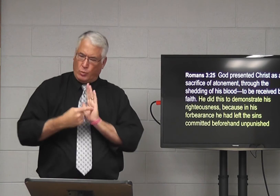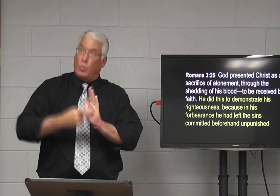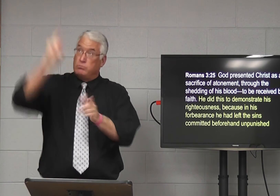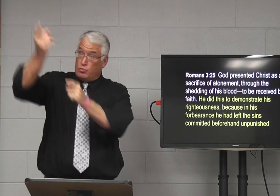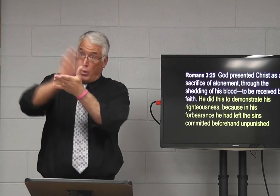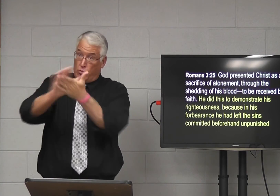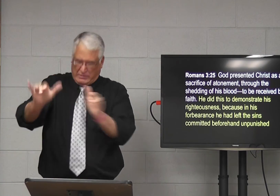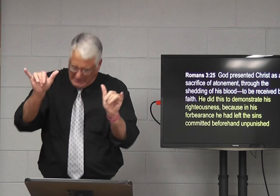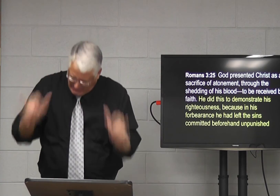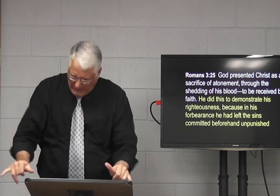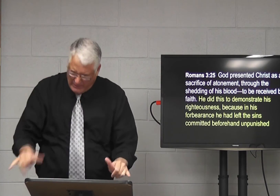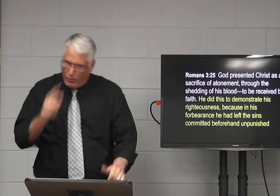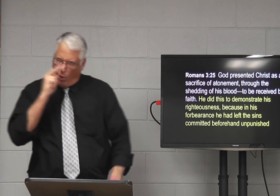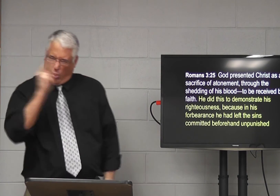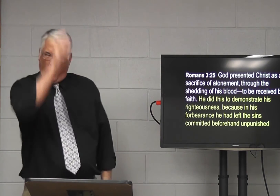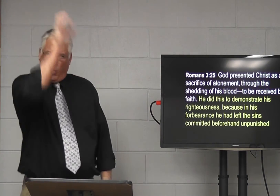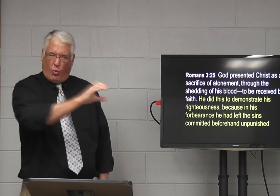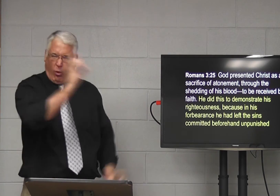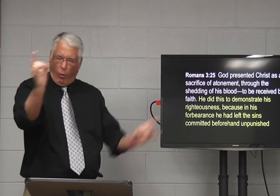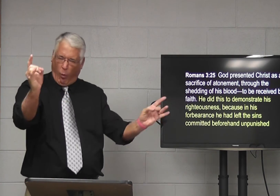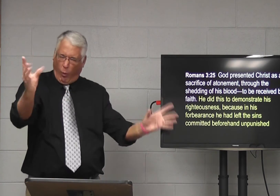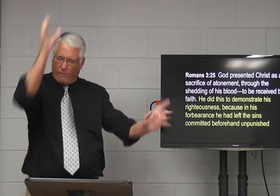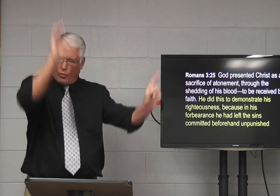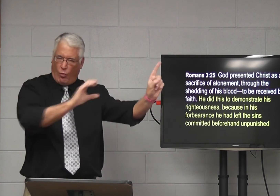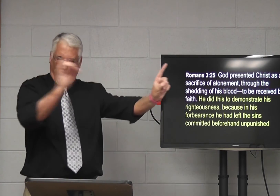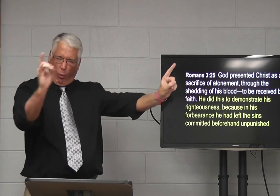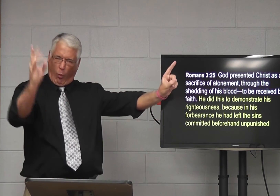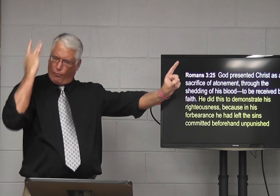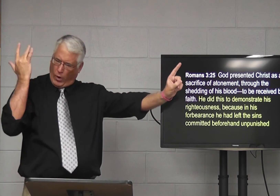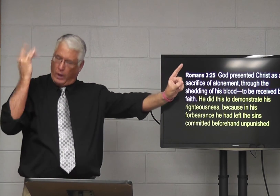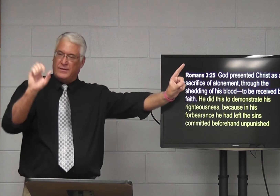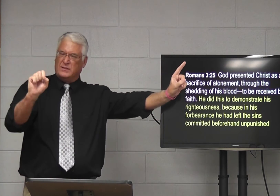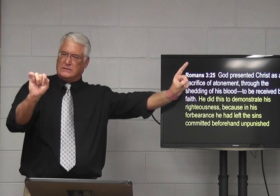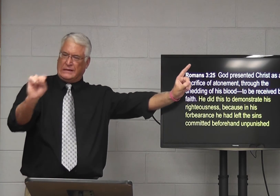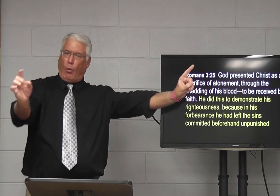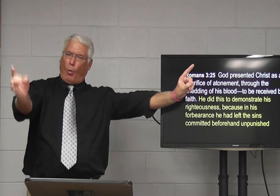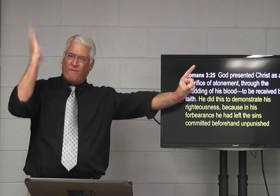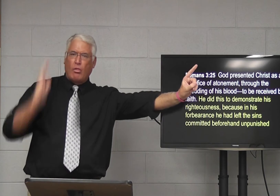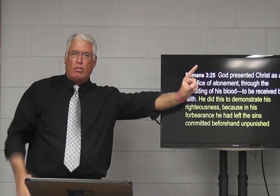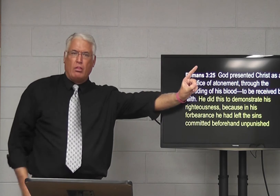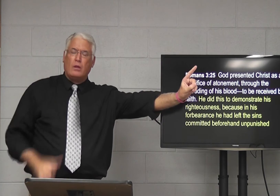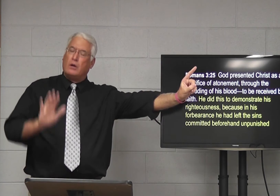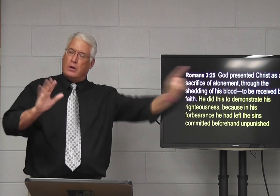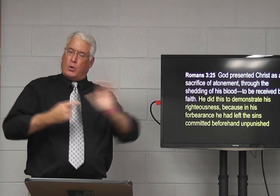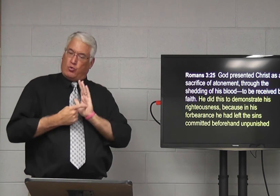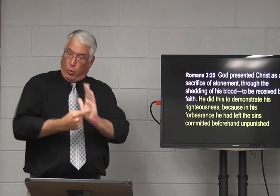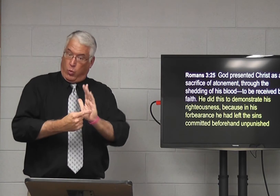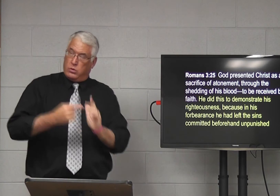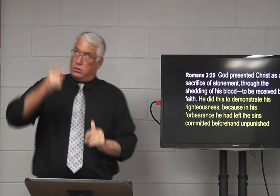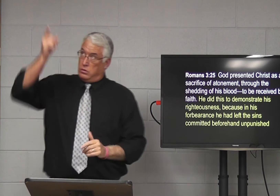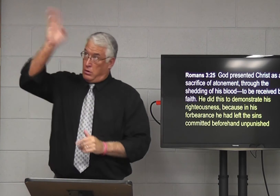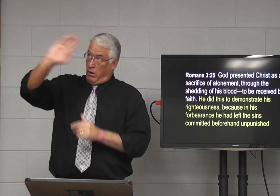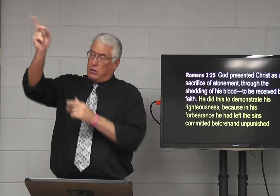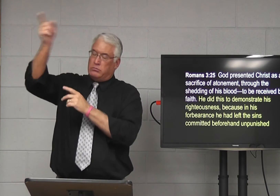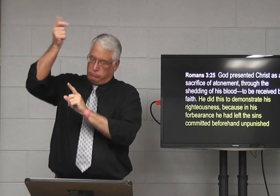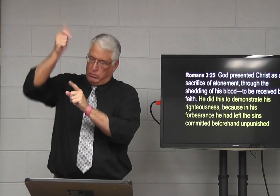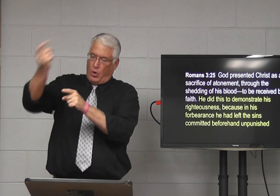He shows that he is righteous. Look at the cross, how horrific that was. And it shows that